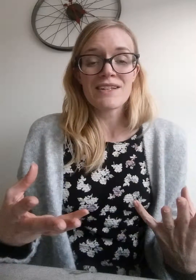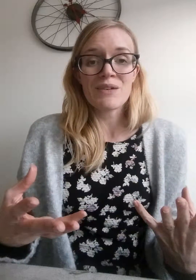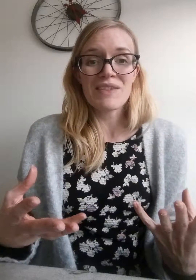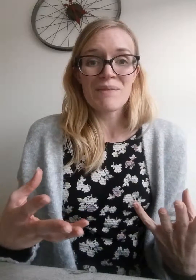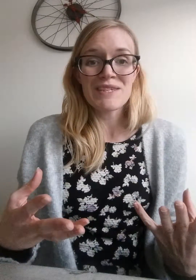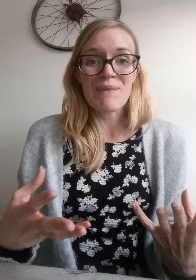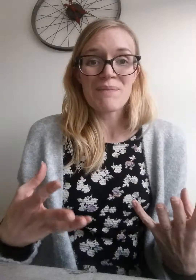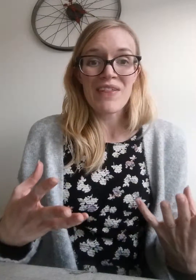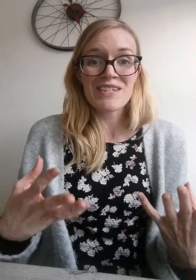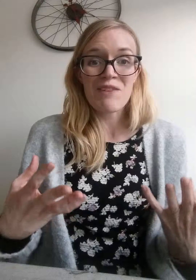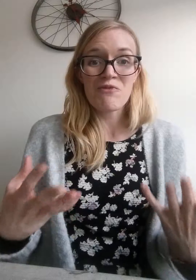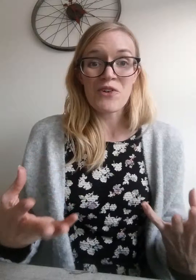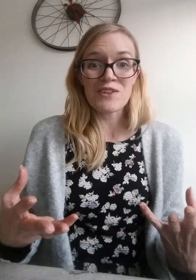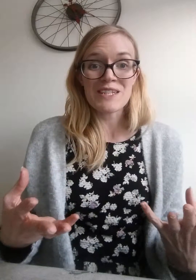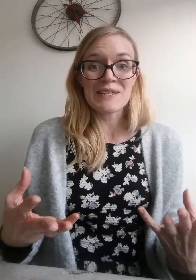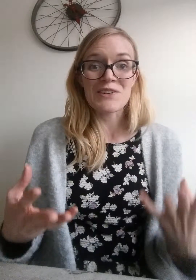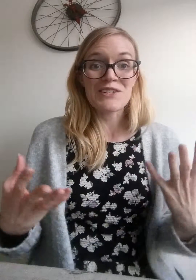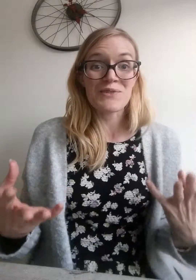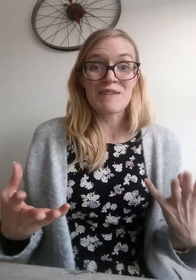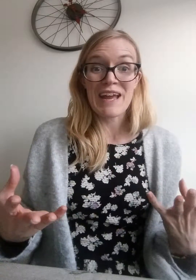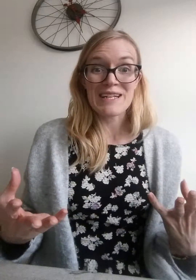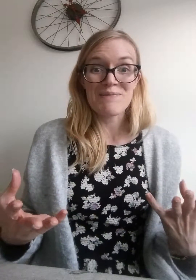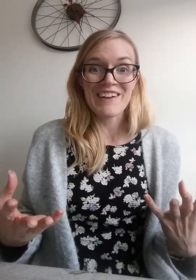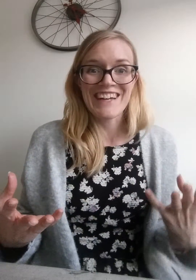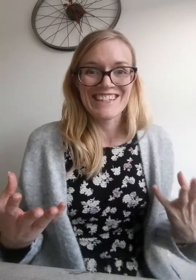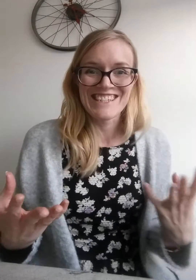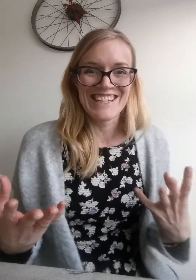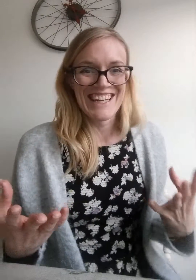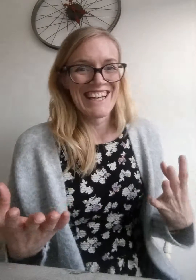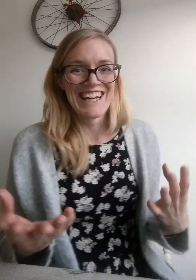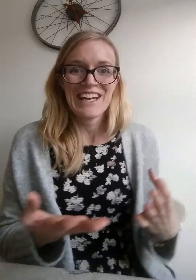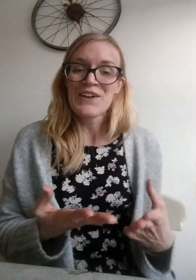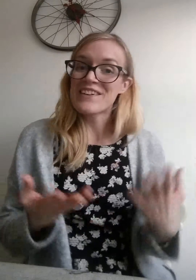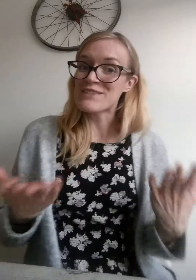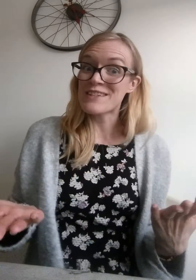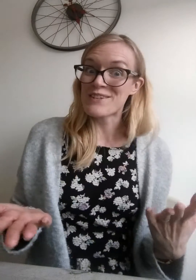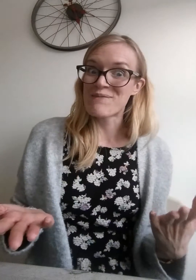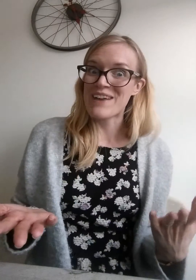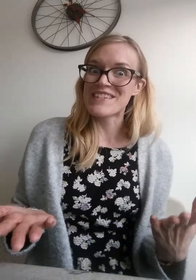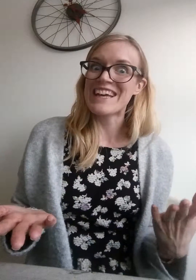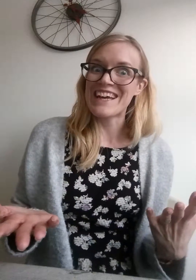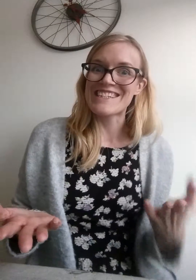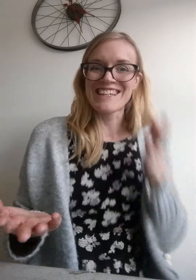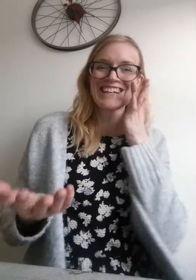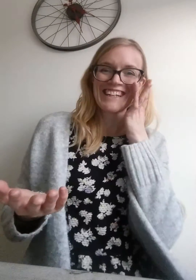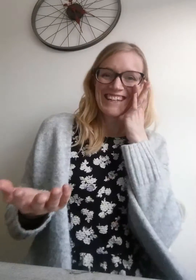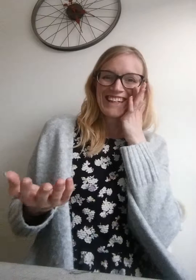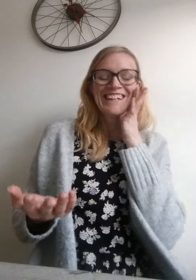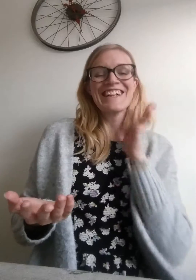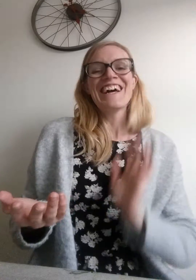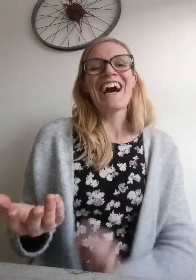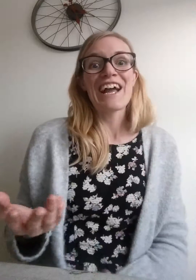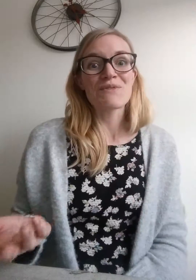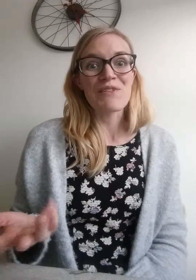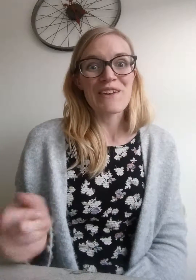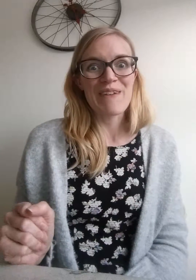interacting with them to make bath time fun, so it's not a screaming experience, which for some babies it is. I had one of those